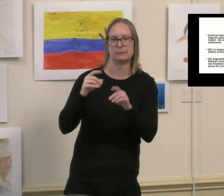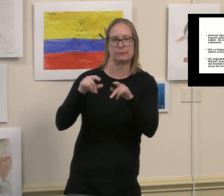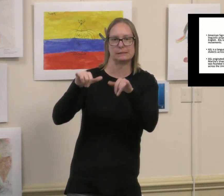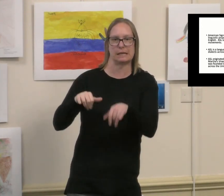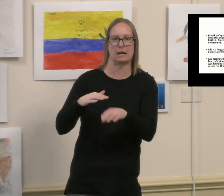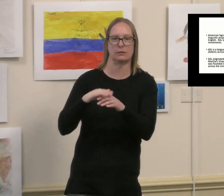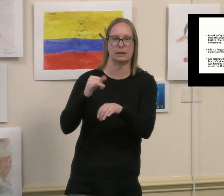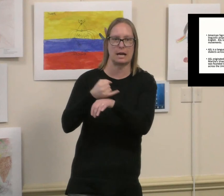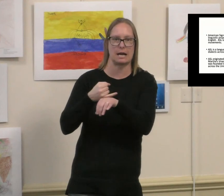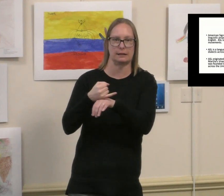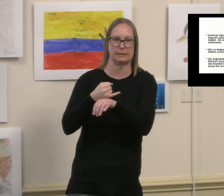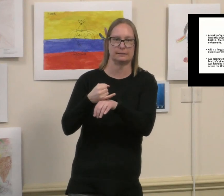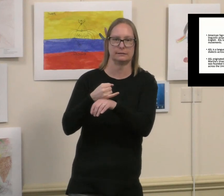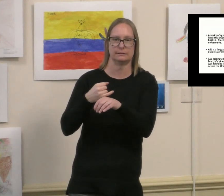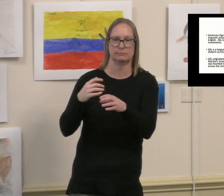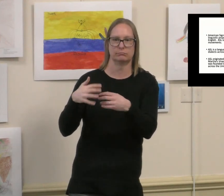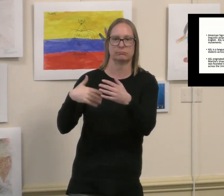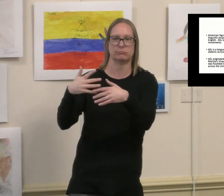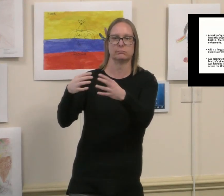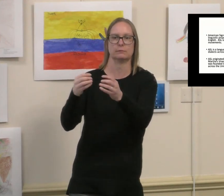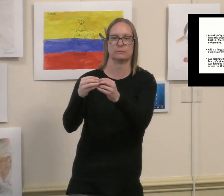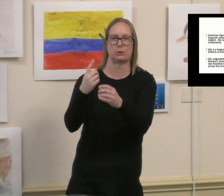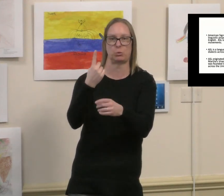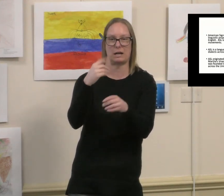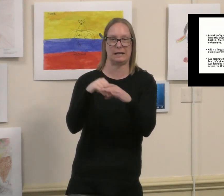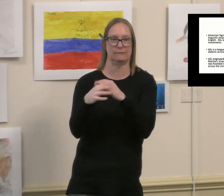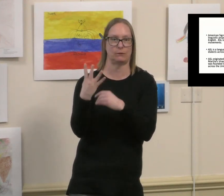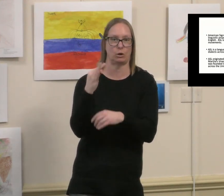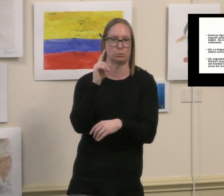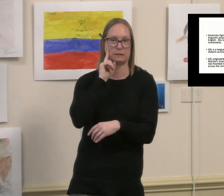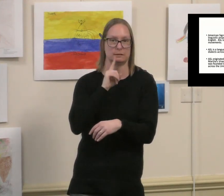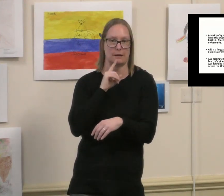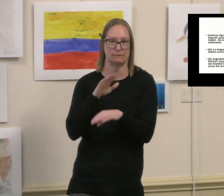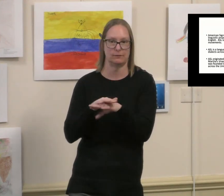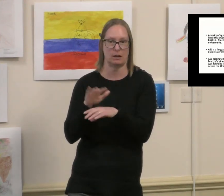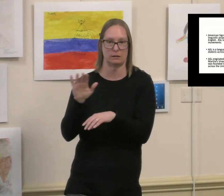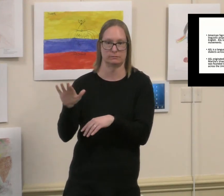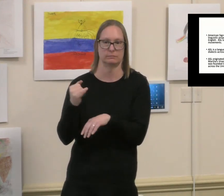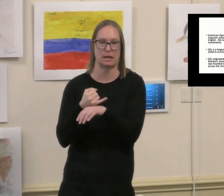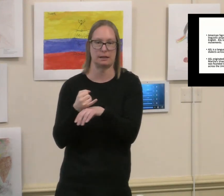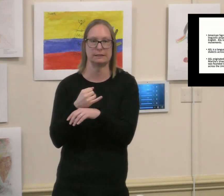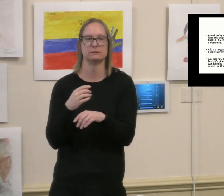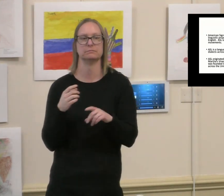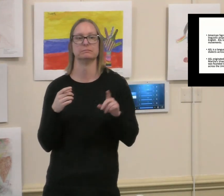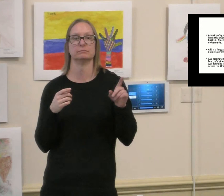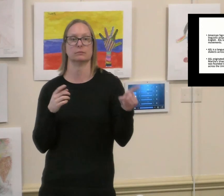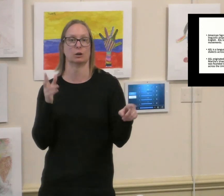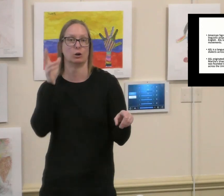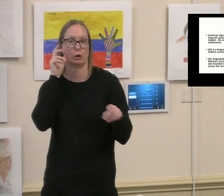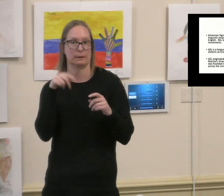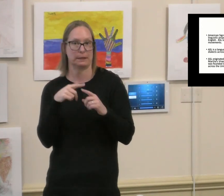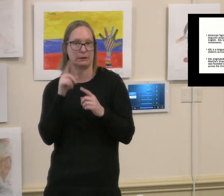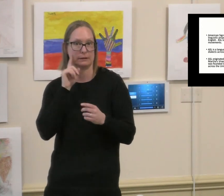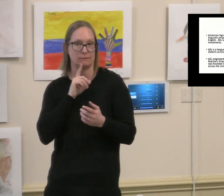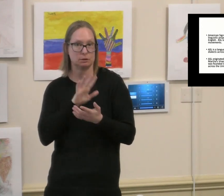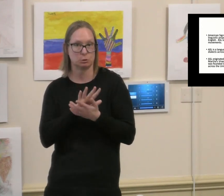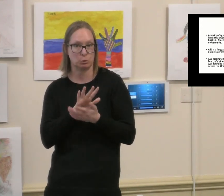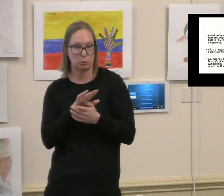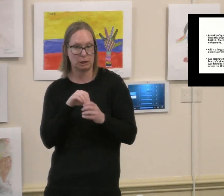genetic deafness. The population was small. A lot of the people stayed on the island. So one out of four people on the island was